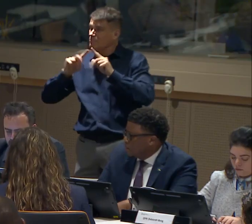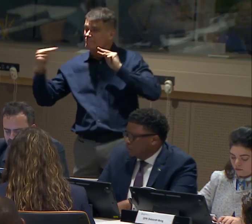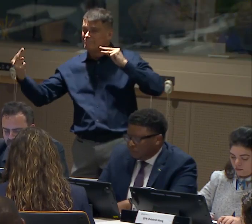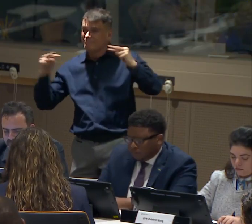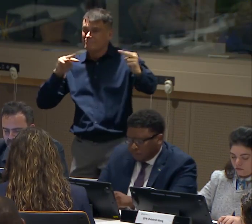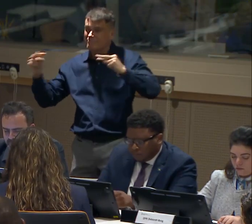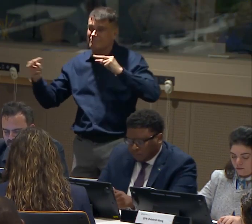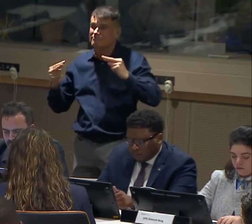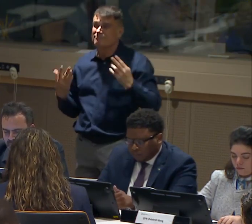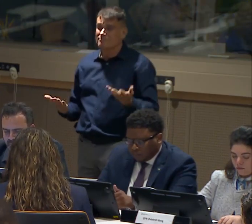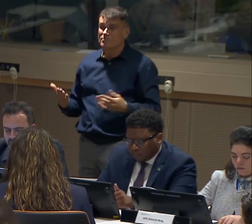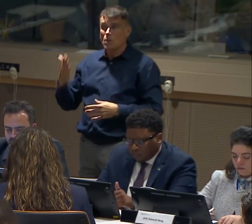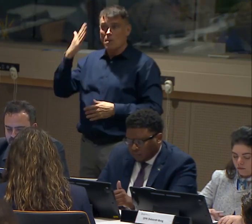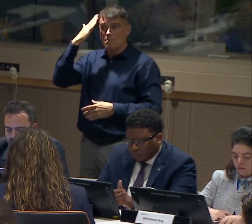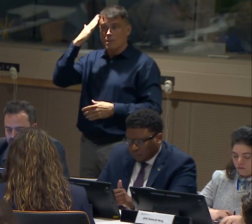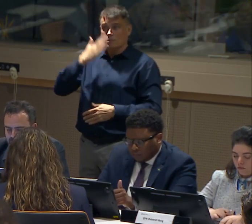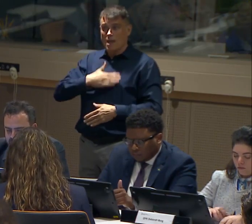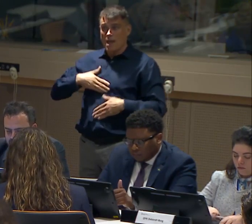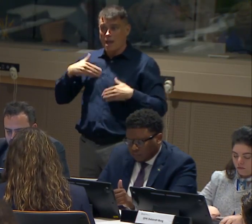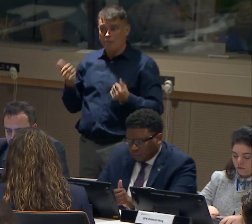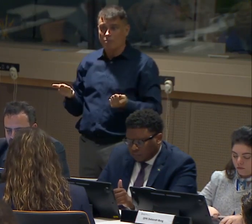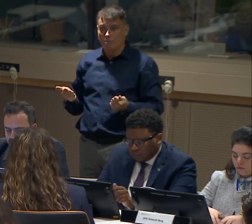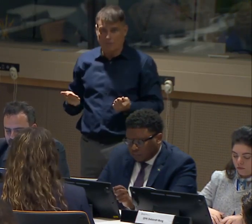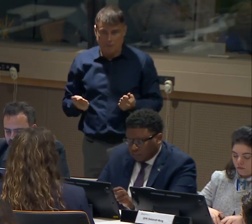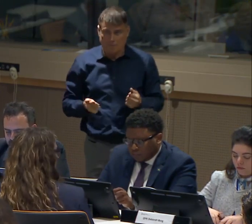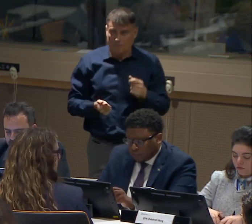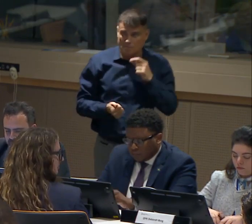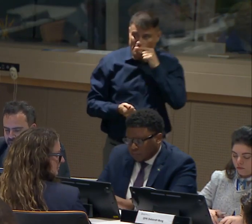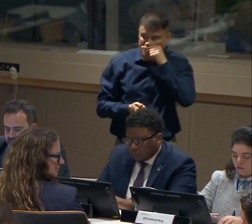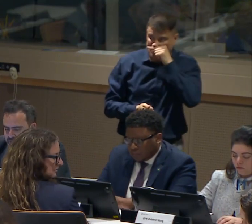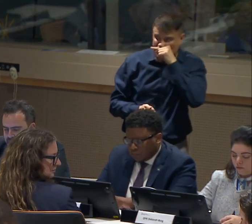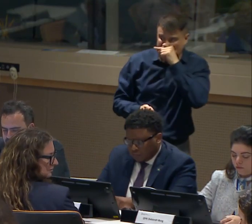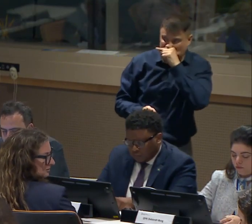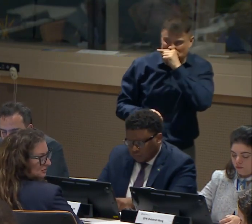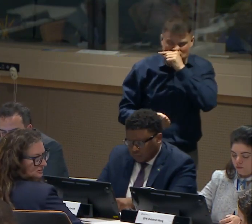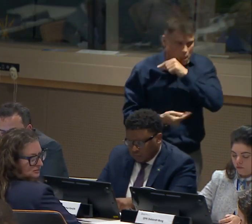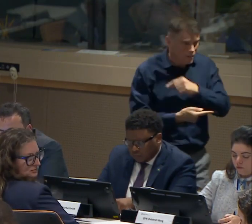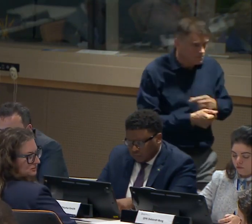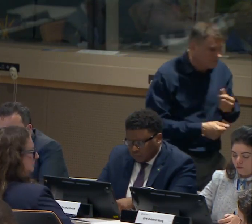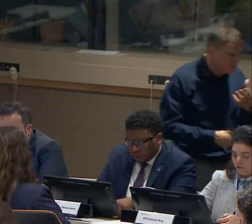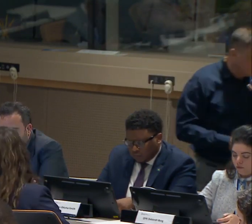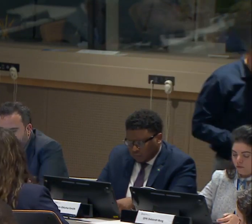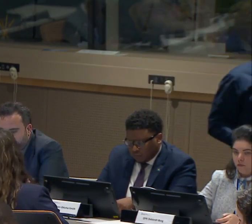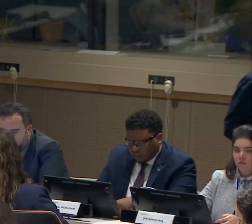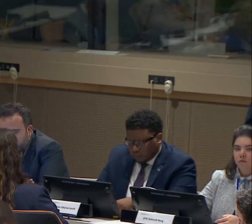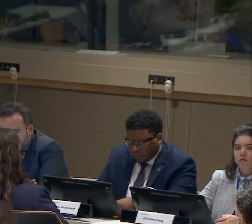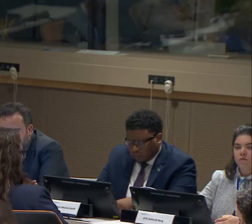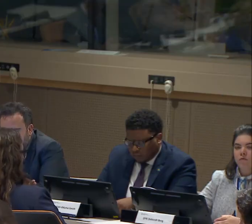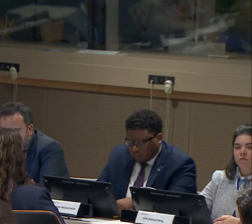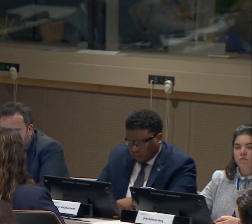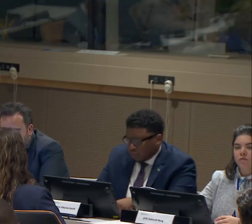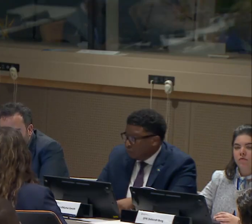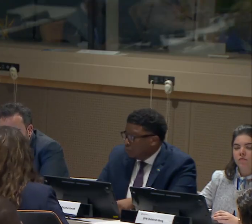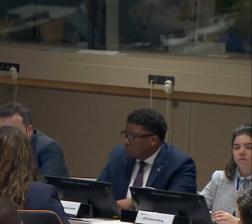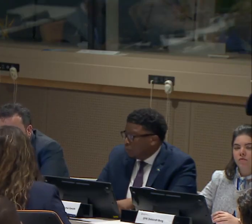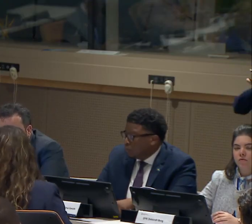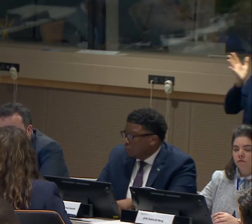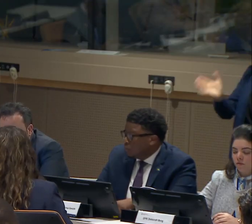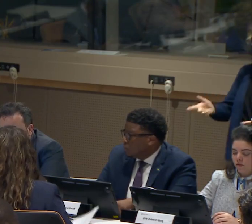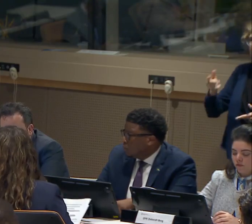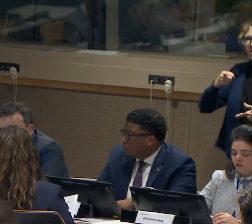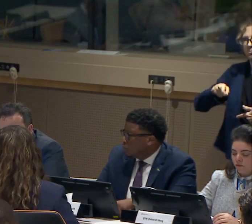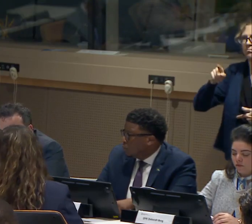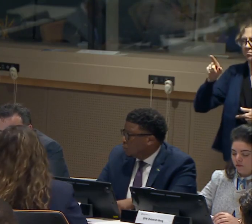on to Dr. Kimberly Armstrong, who's focusing on mental health and community inclusion. She's a clinical psychologist, Department of Psychology, Simon Fraser